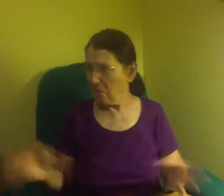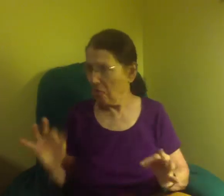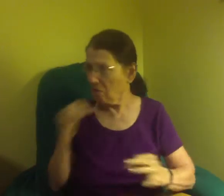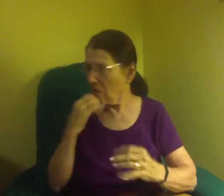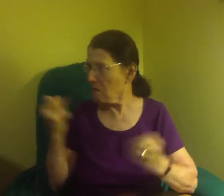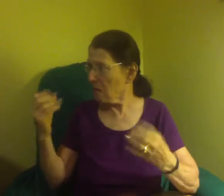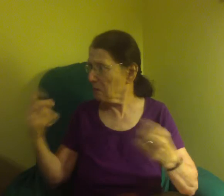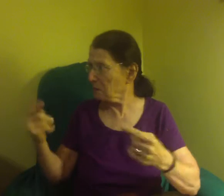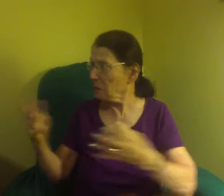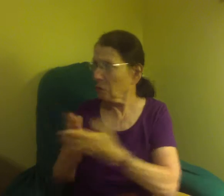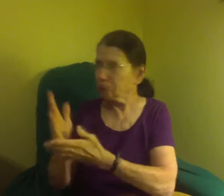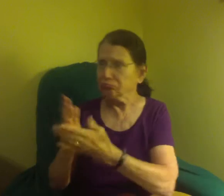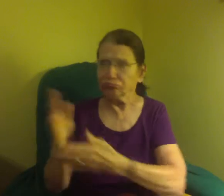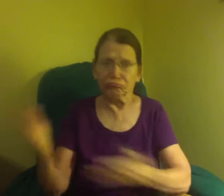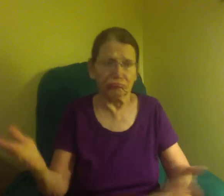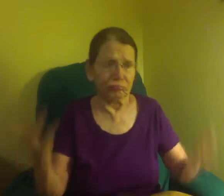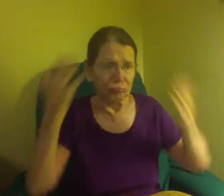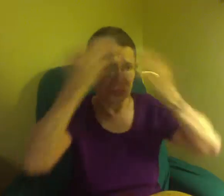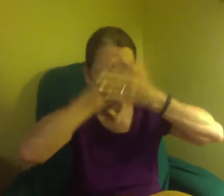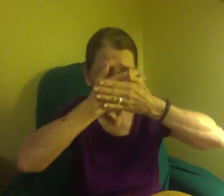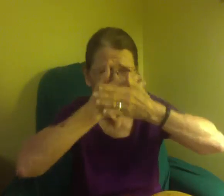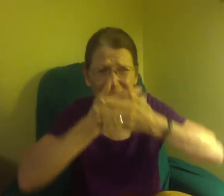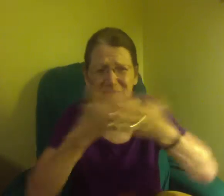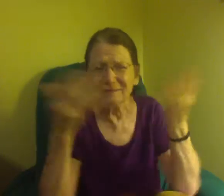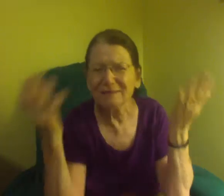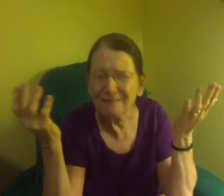I'm gonna this cold. I'm gonna eat this